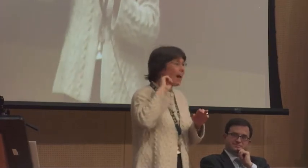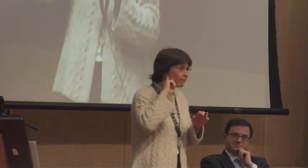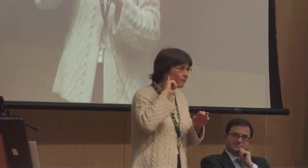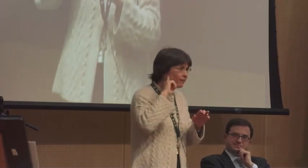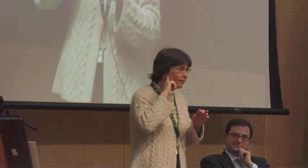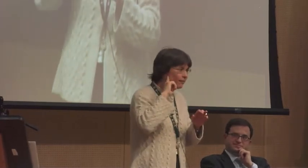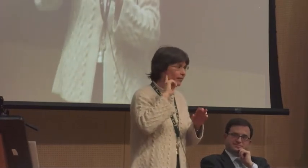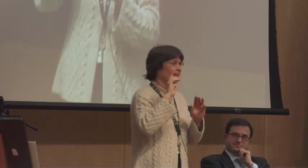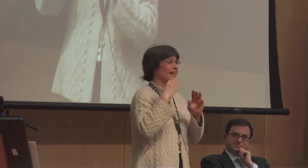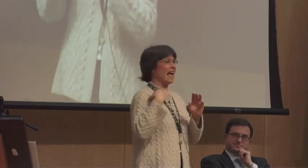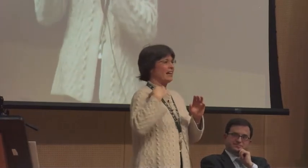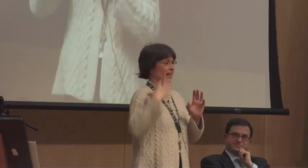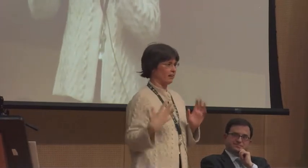deaf candidates.